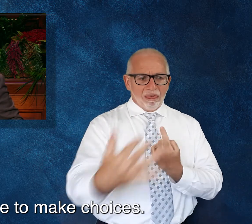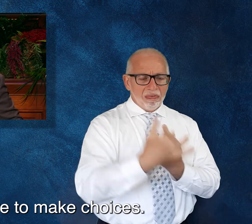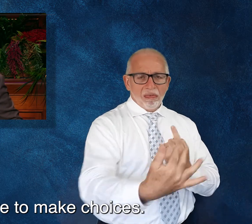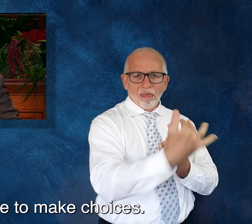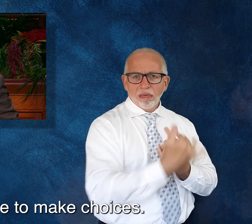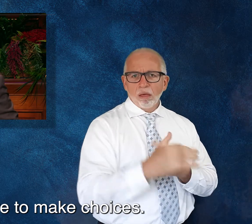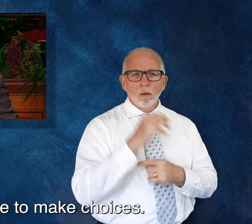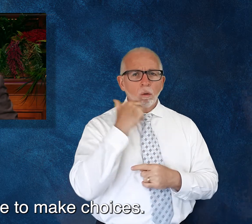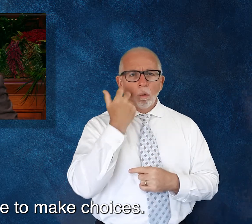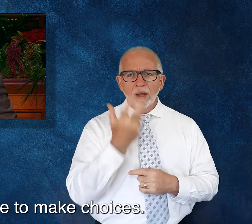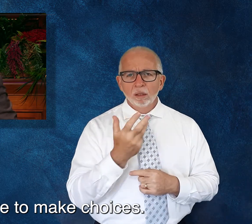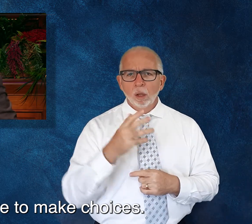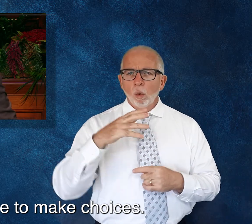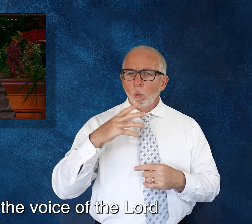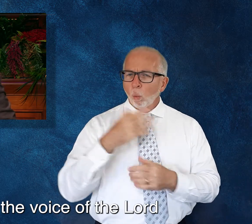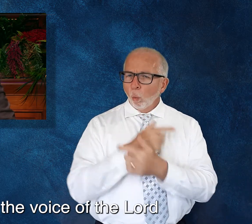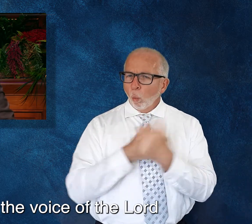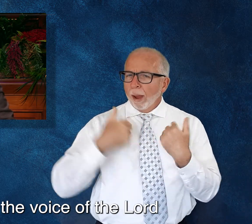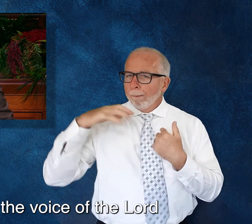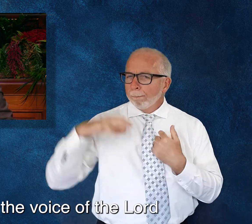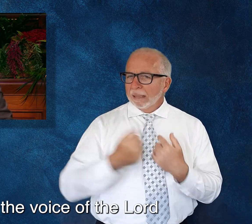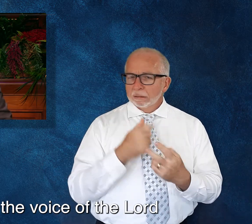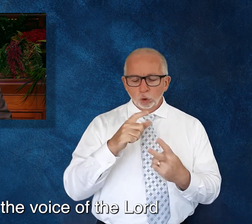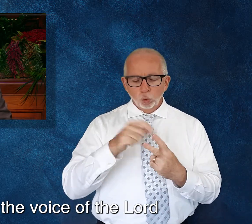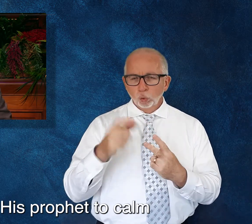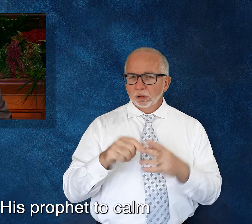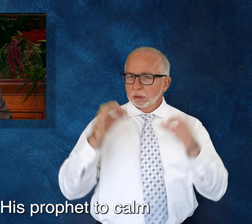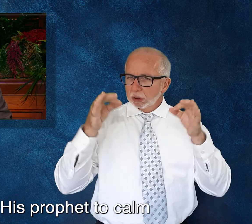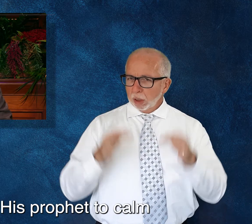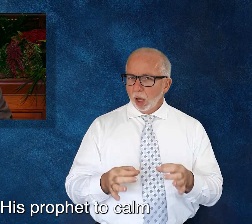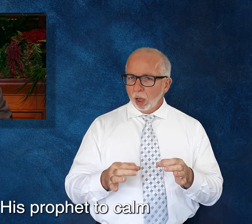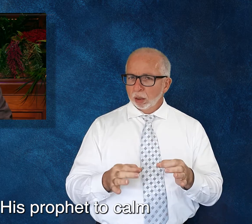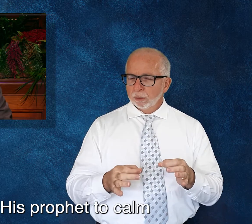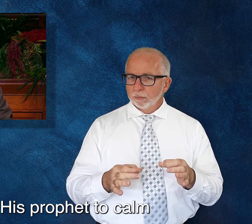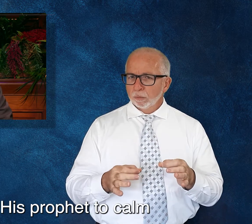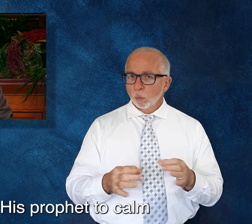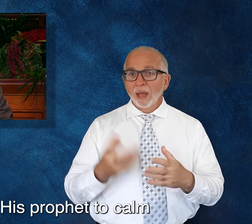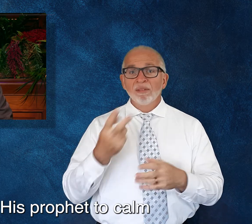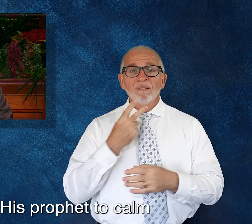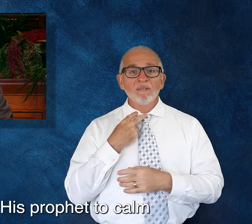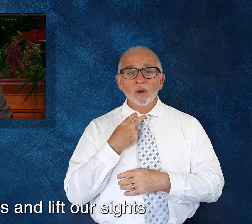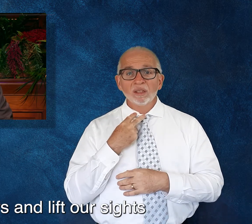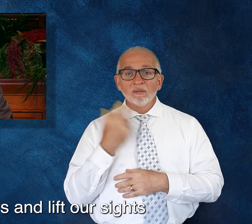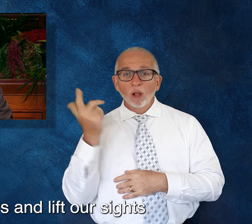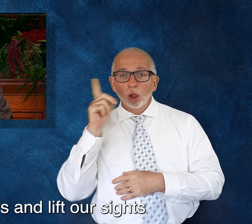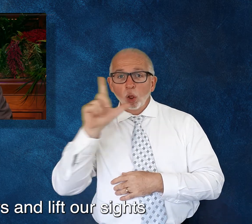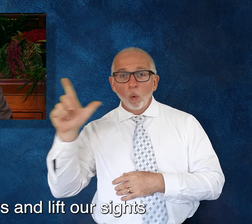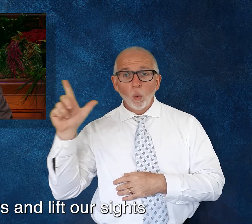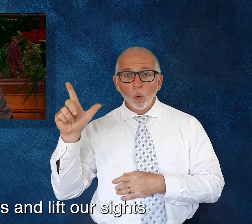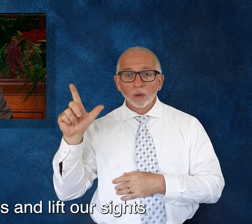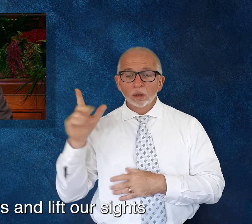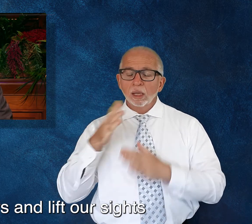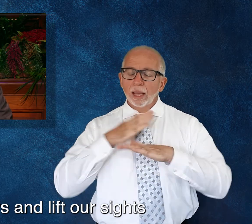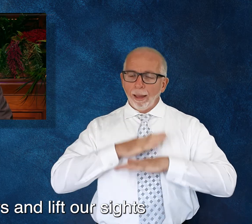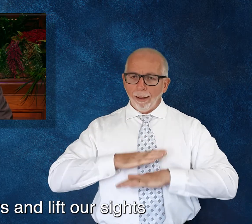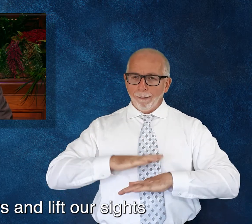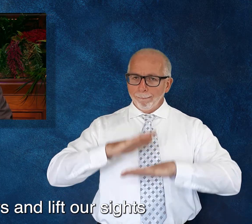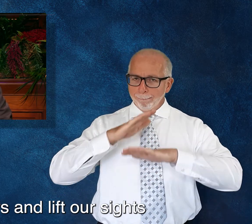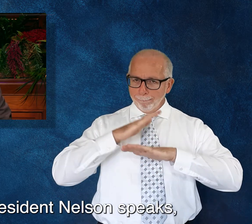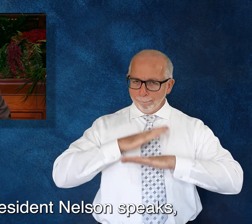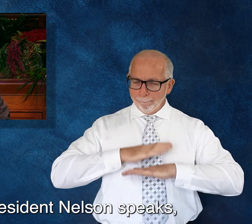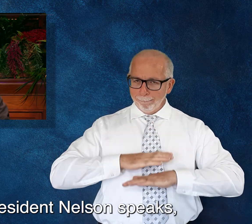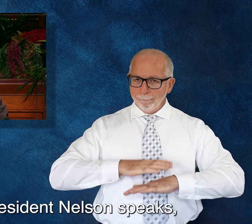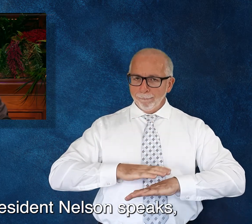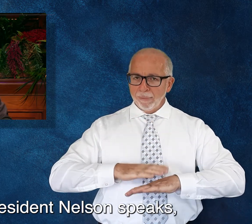We have to make choices. We have the voice of the Lord through His prophet to calm our fears and lift our sights.